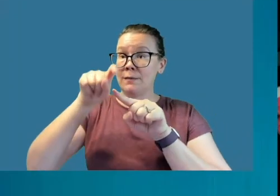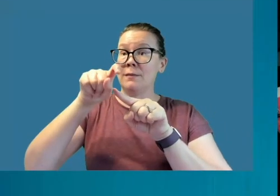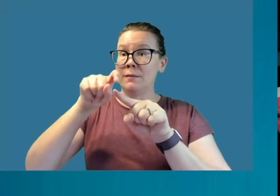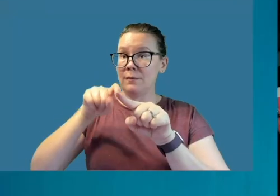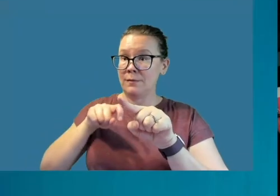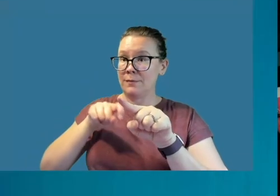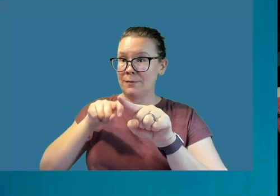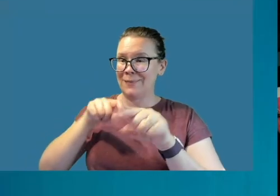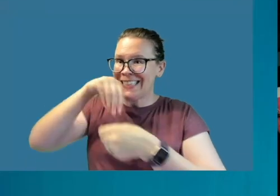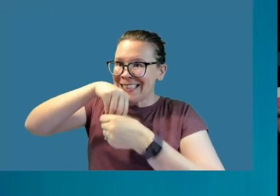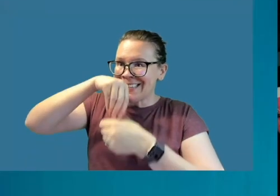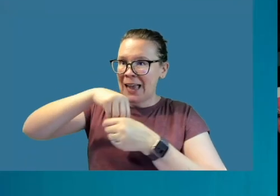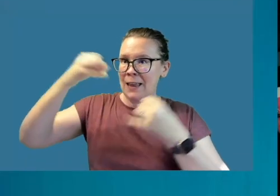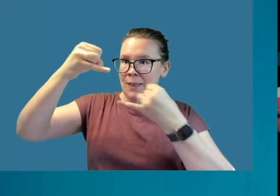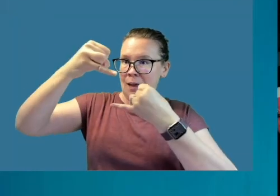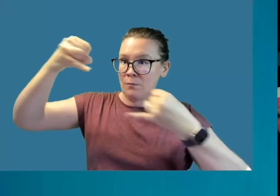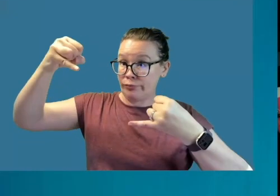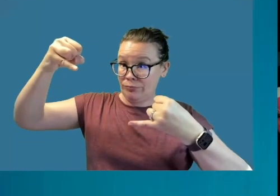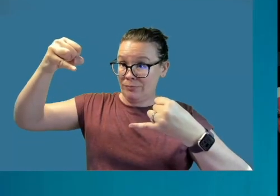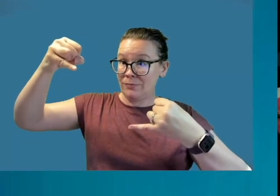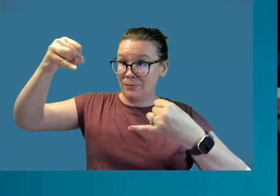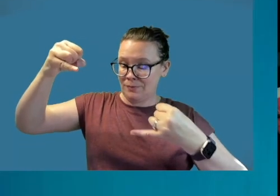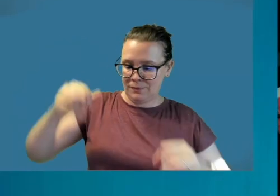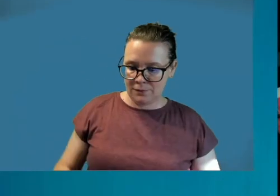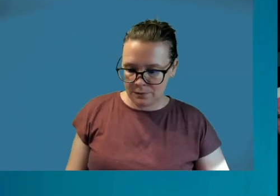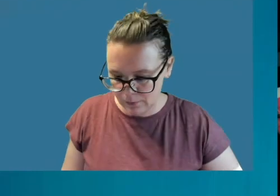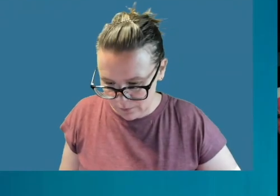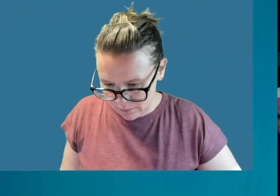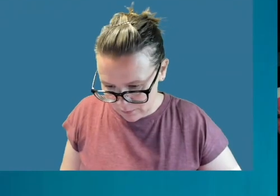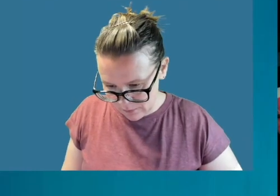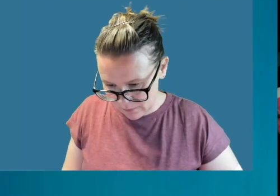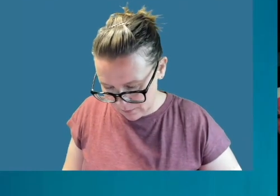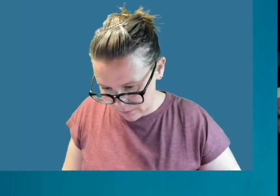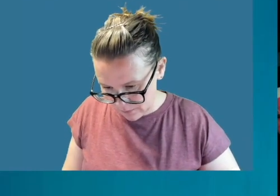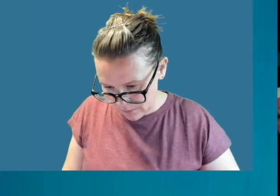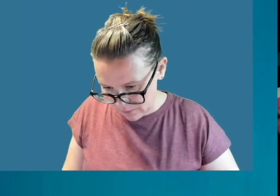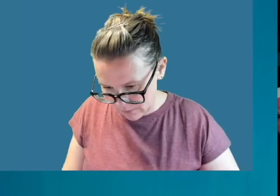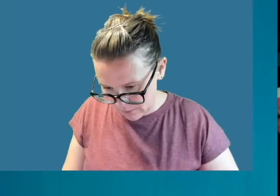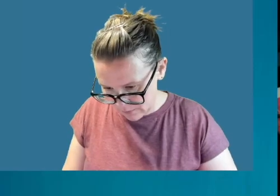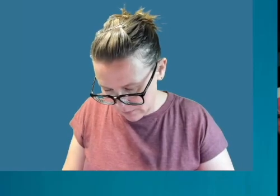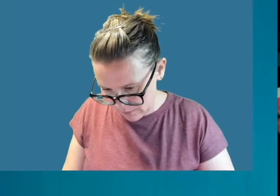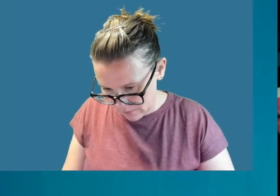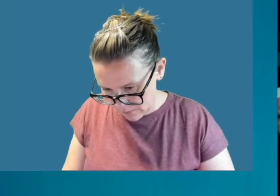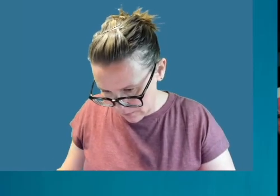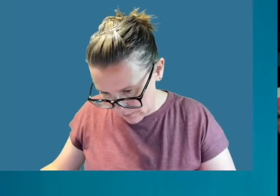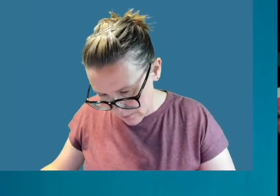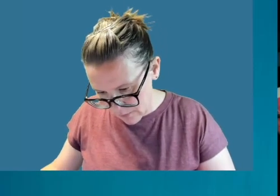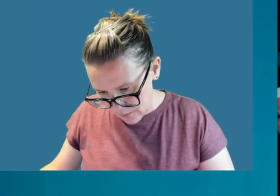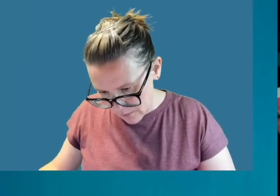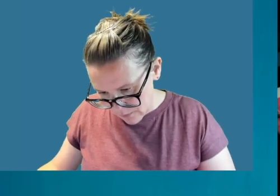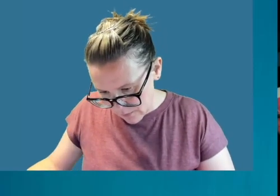line. For this piece, you have extended pencil lines blocking the edge of your seam on both sides, so make sure you